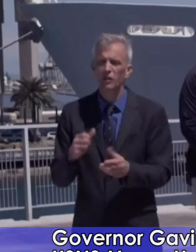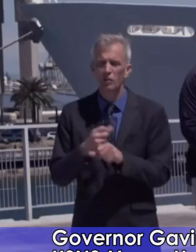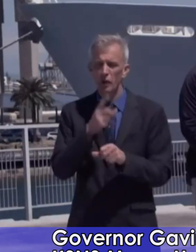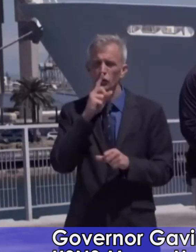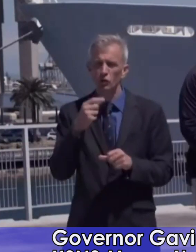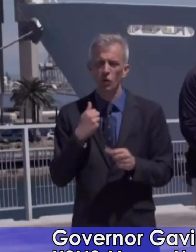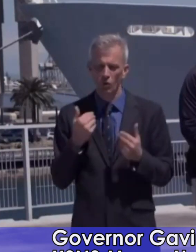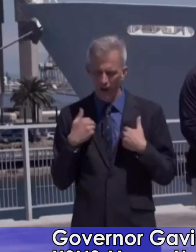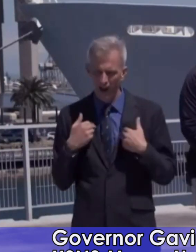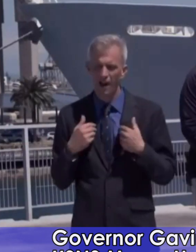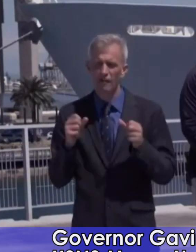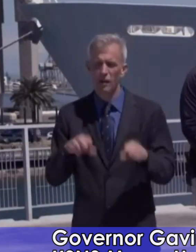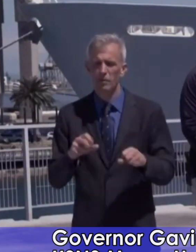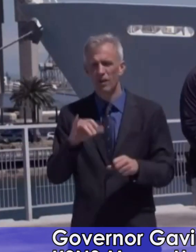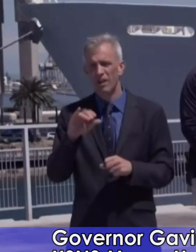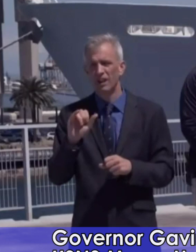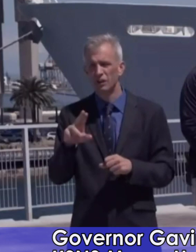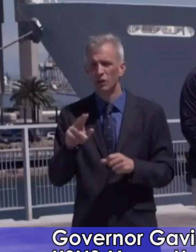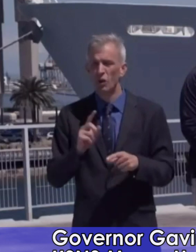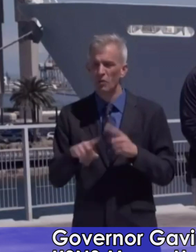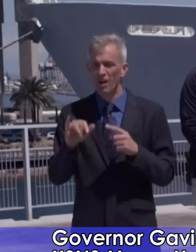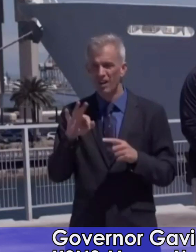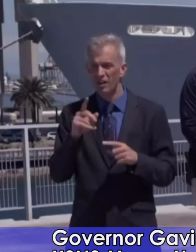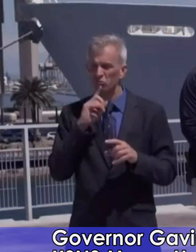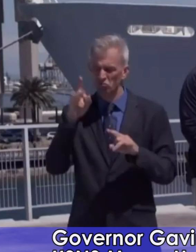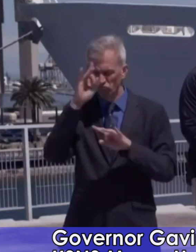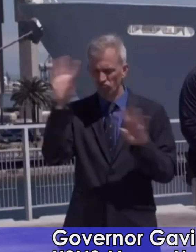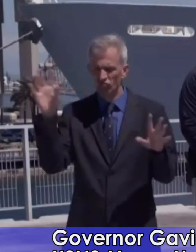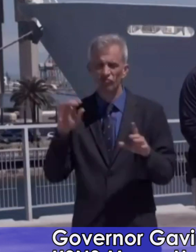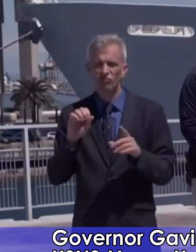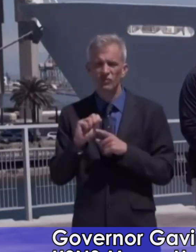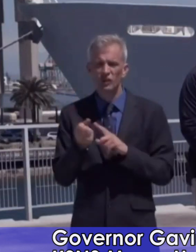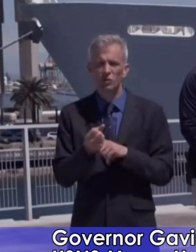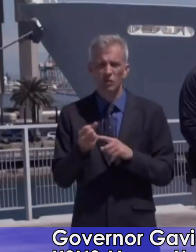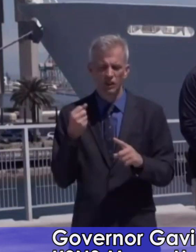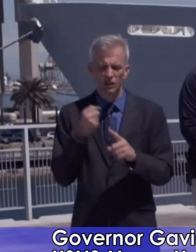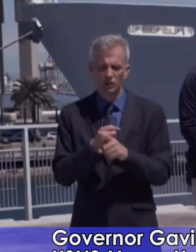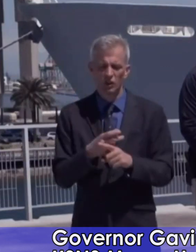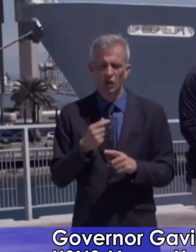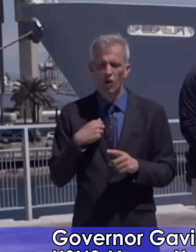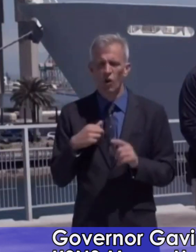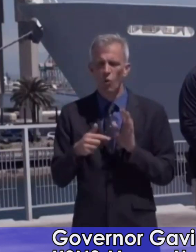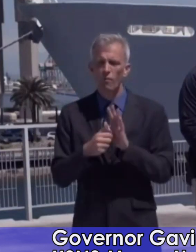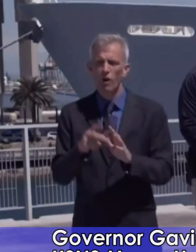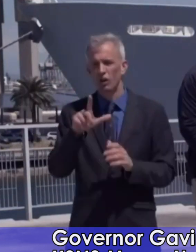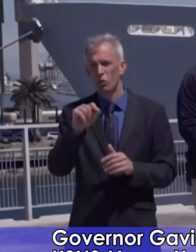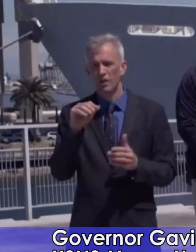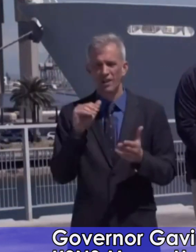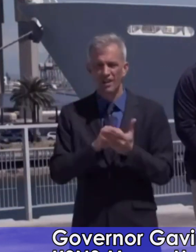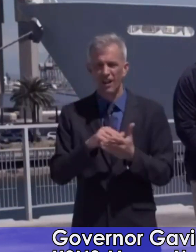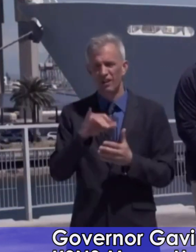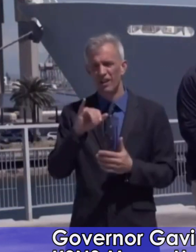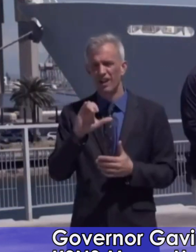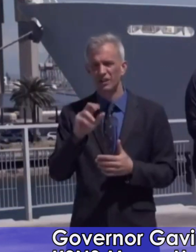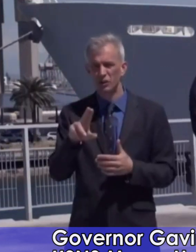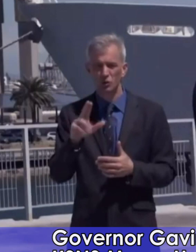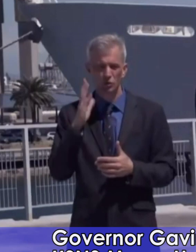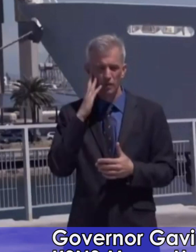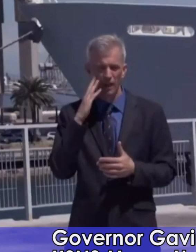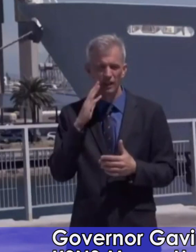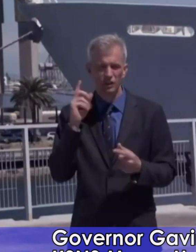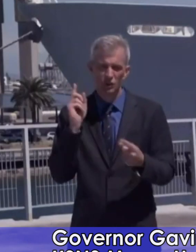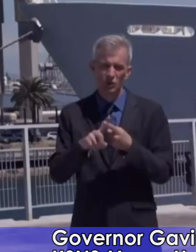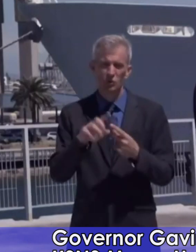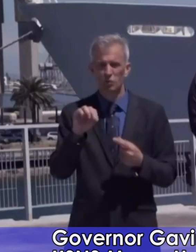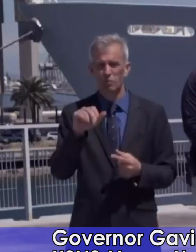But in the extreme, we're modeling just shy of 20,000 ICU beds through our May